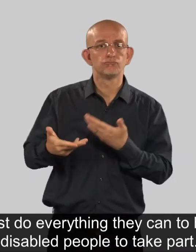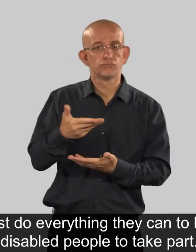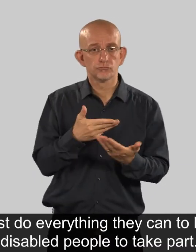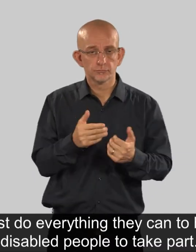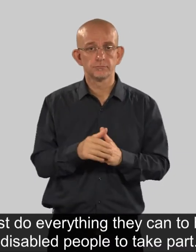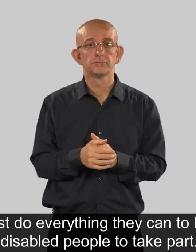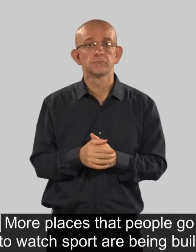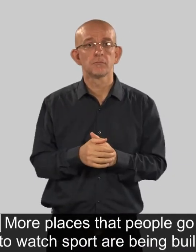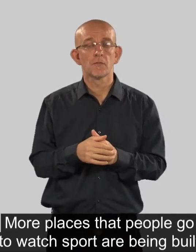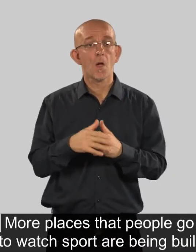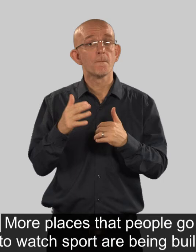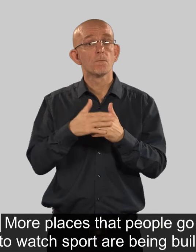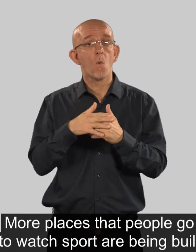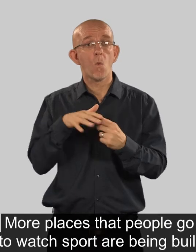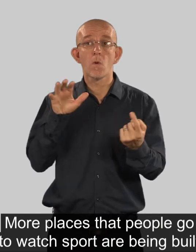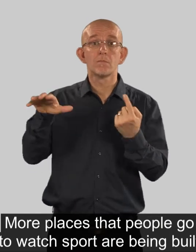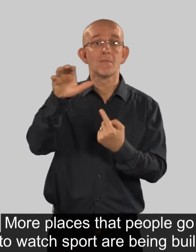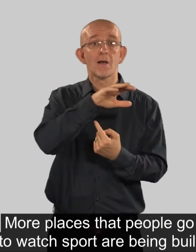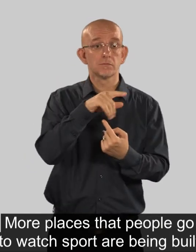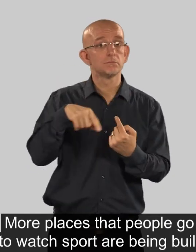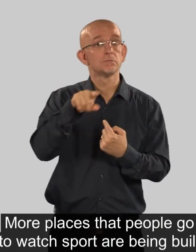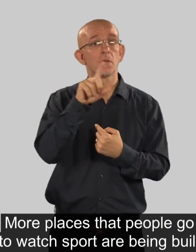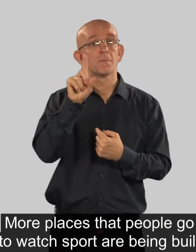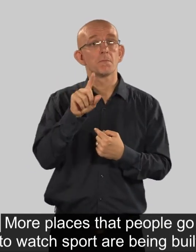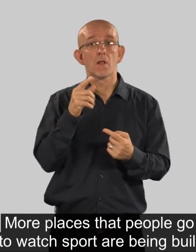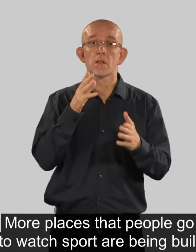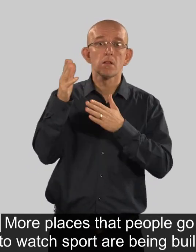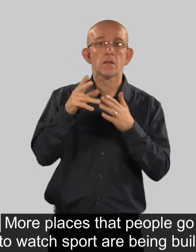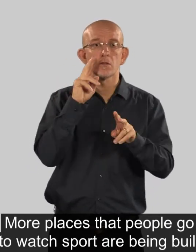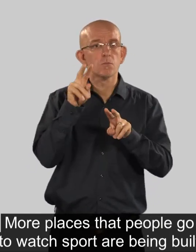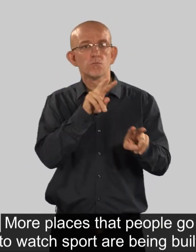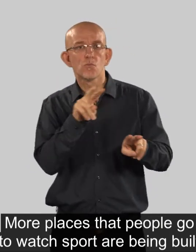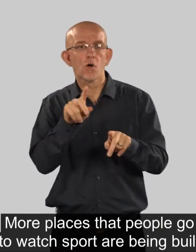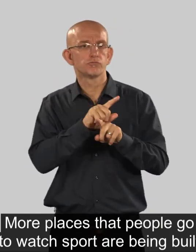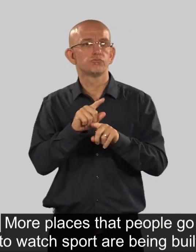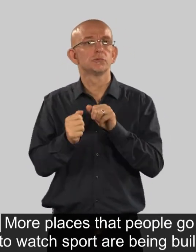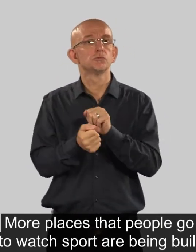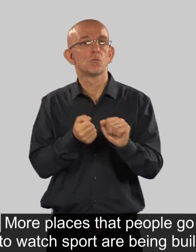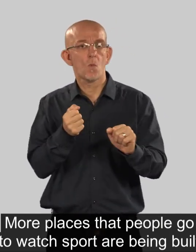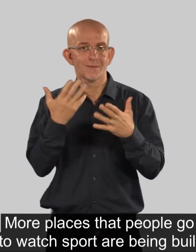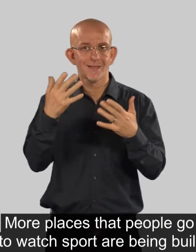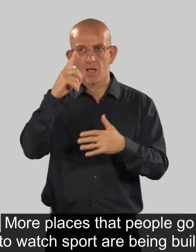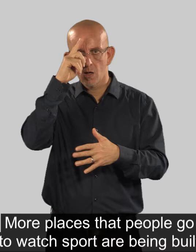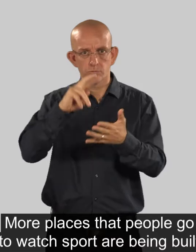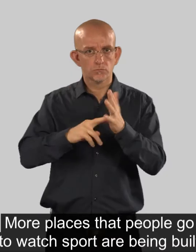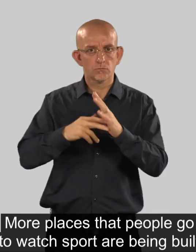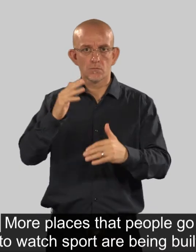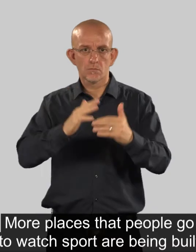More places that people go to watch sport are being built or changed in ways that will